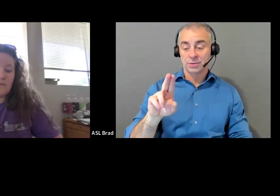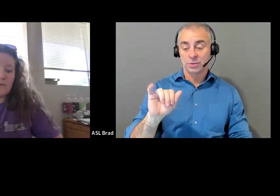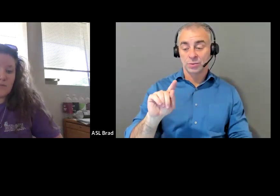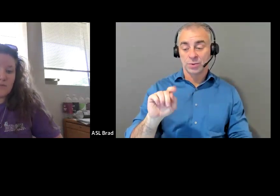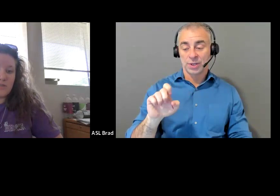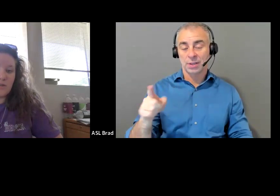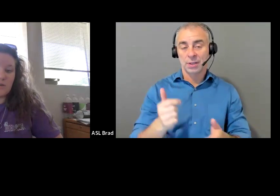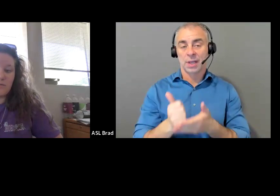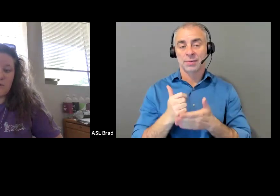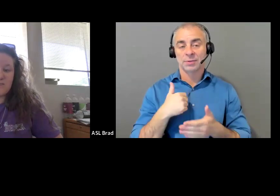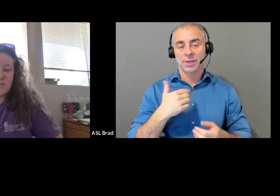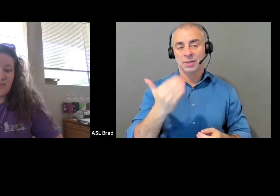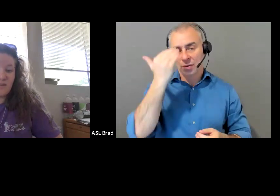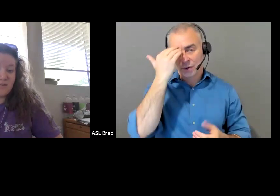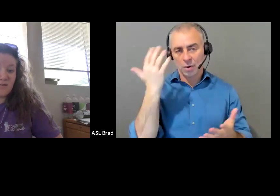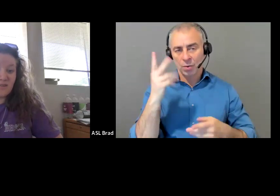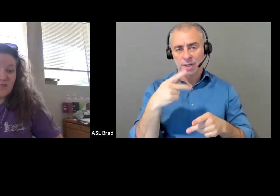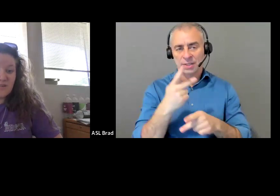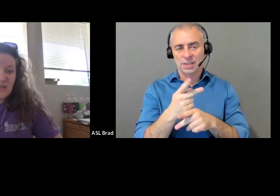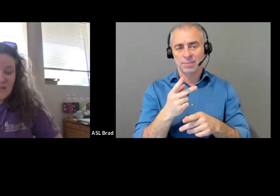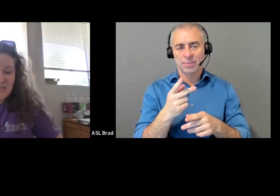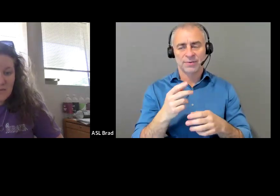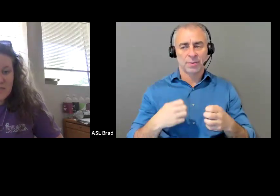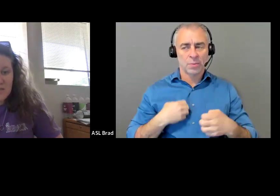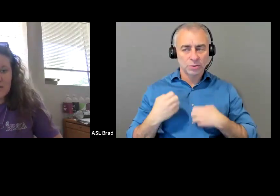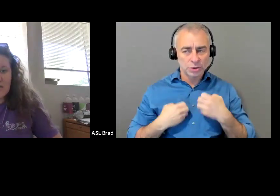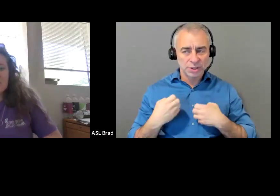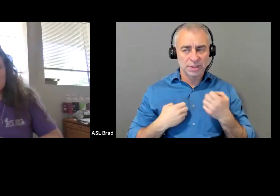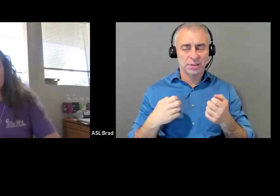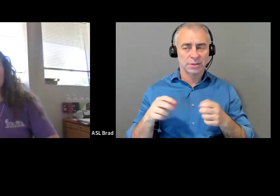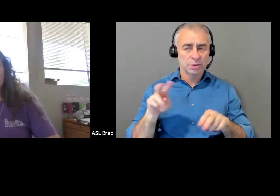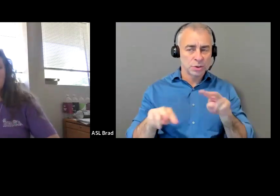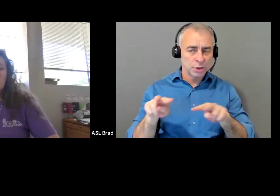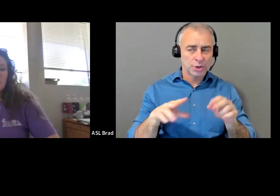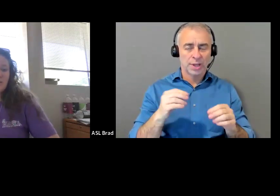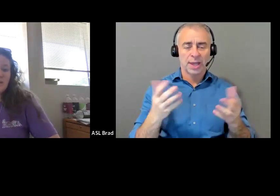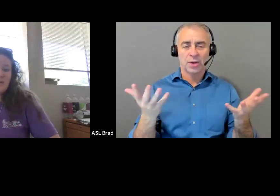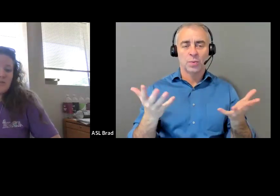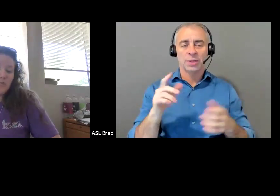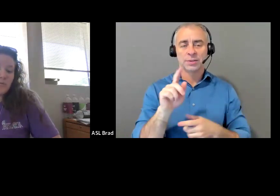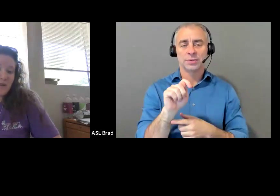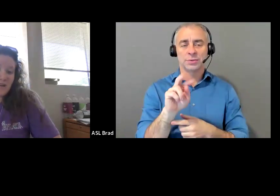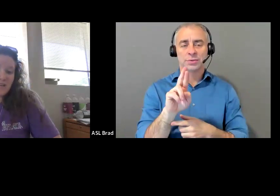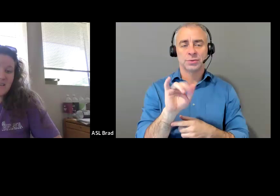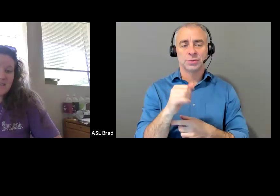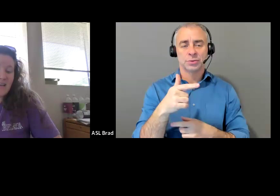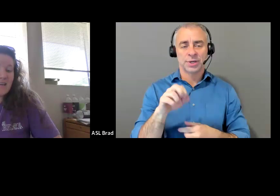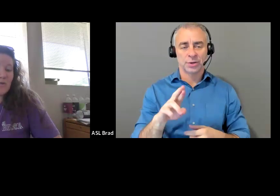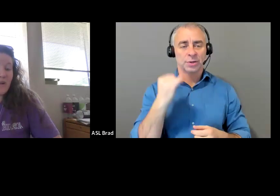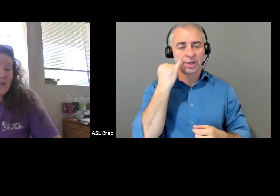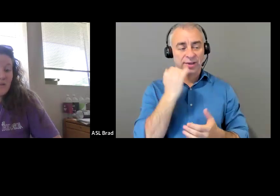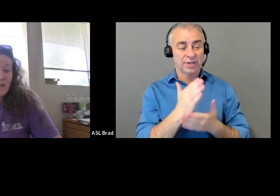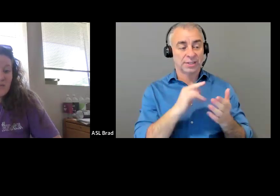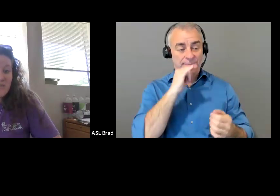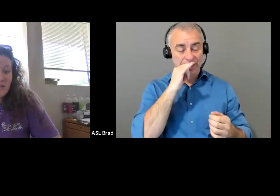kind of emotions to look for, especially if there are triggers in some of these younger kids that have a lot more trouble recognizing anxiety